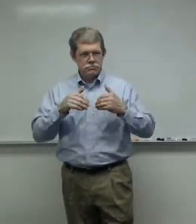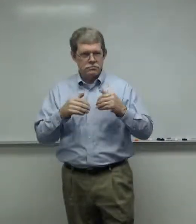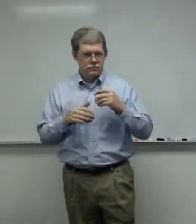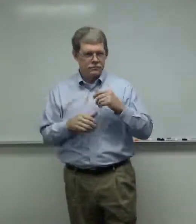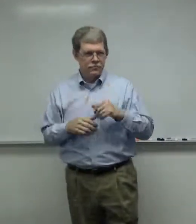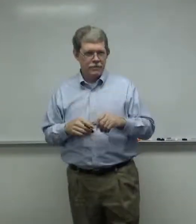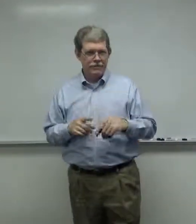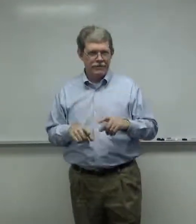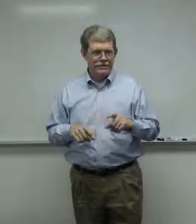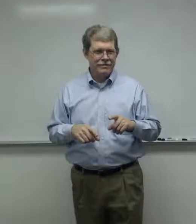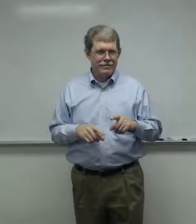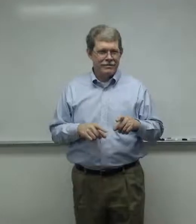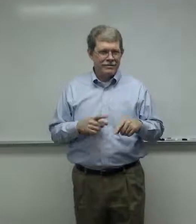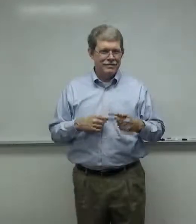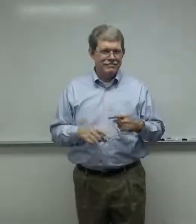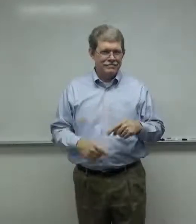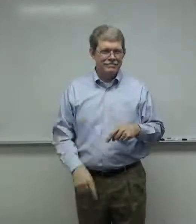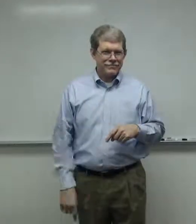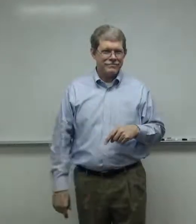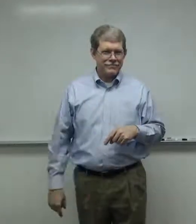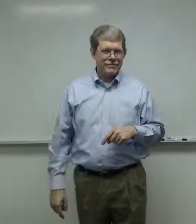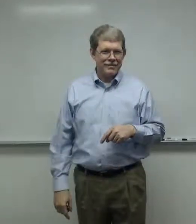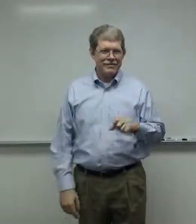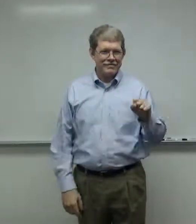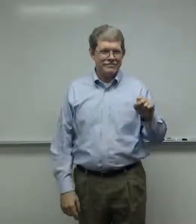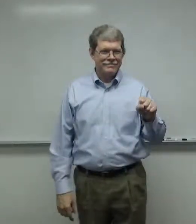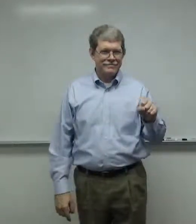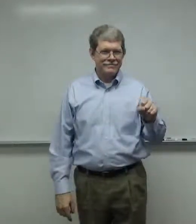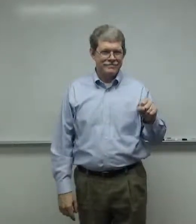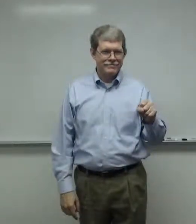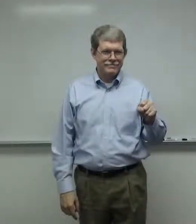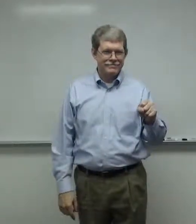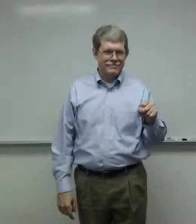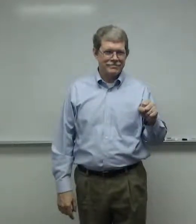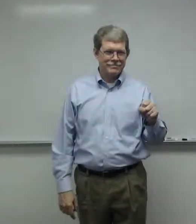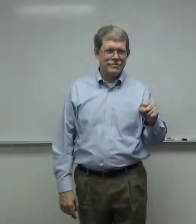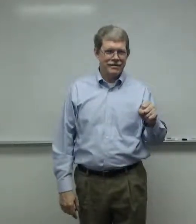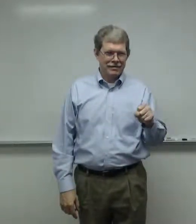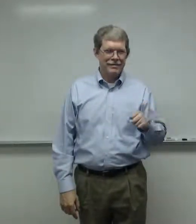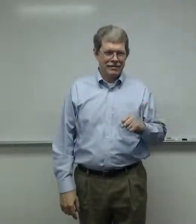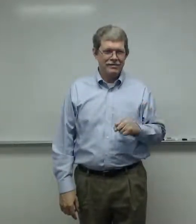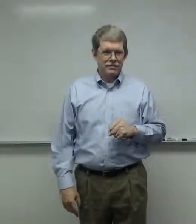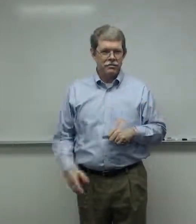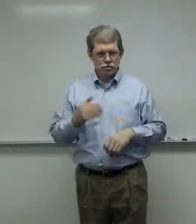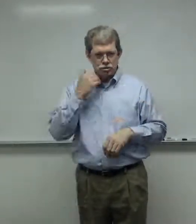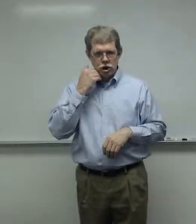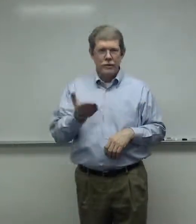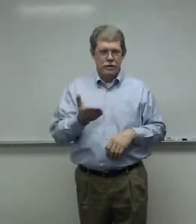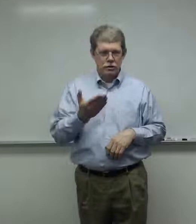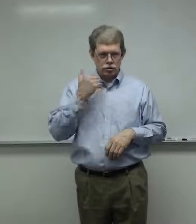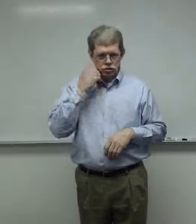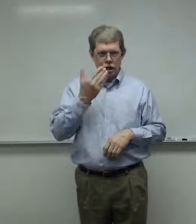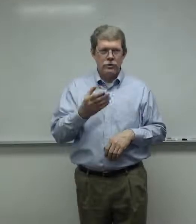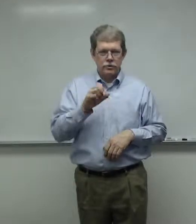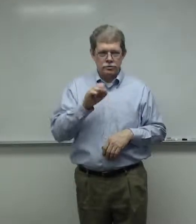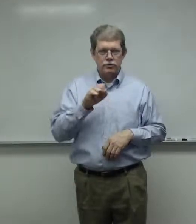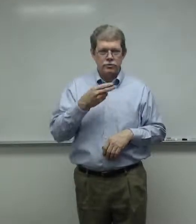If you sign it differently, you're going to have a different meaning. You do it fast and it's shameful. Shame on you.